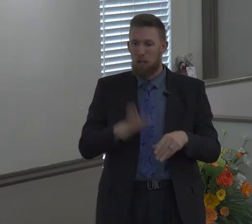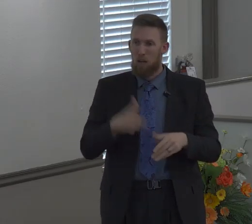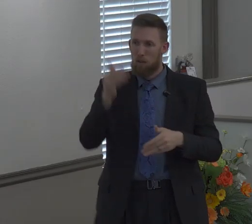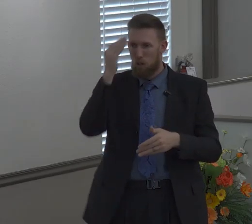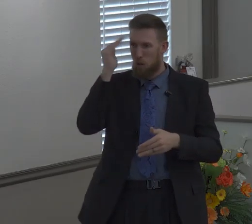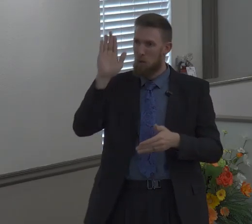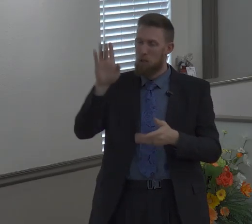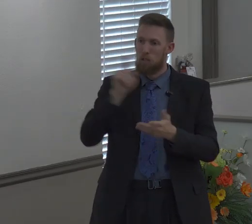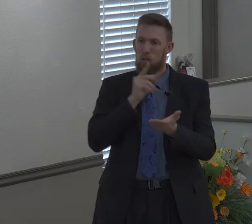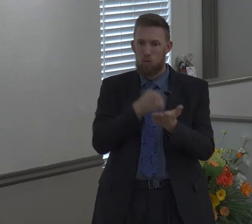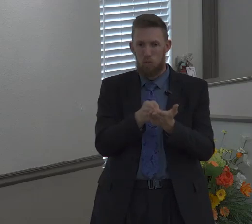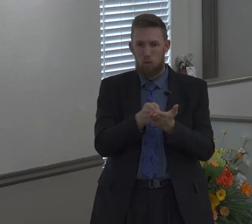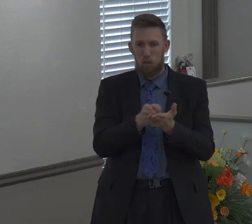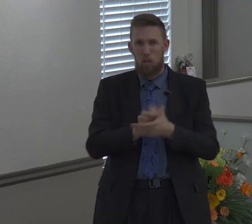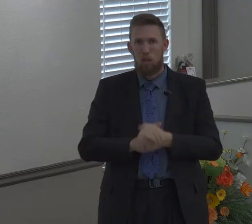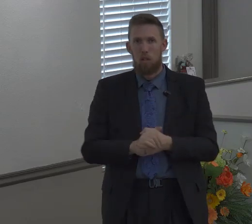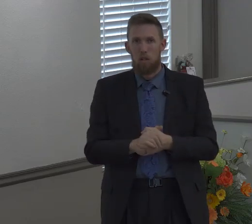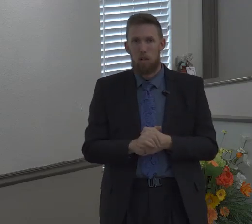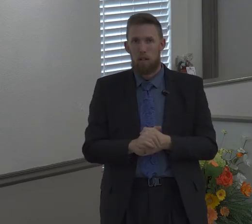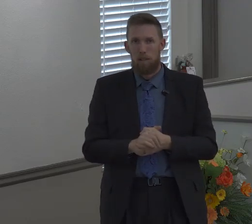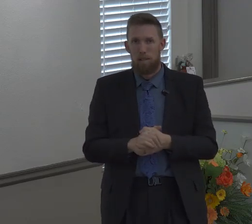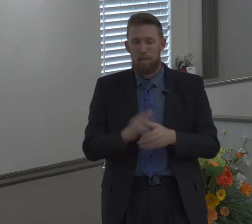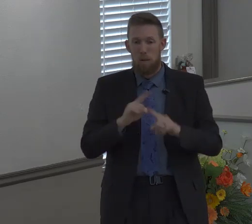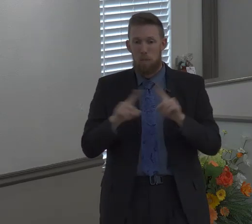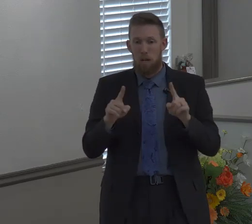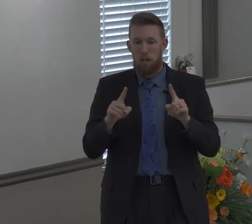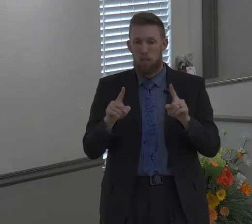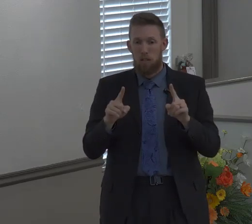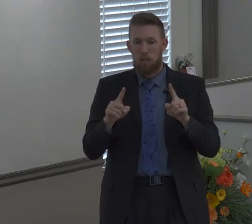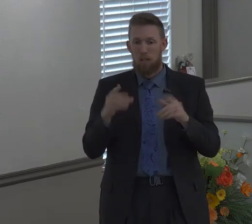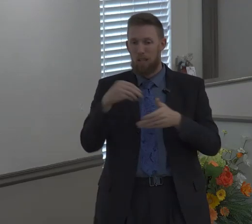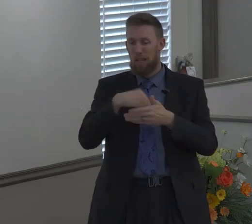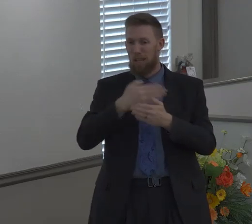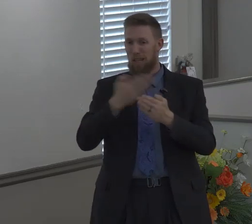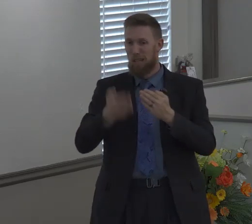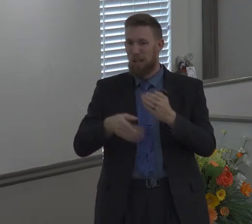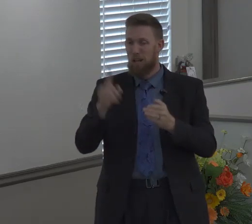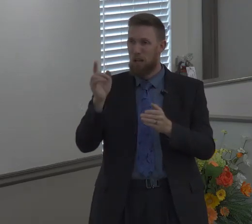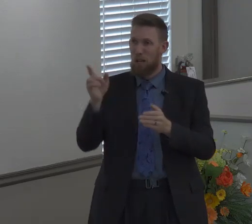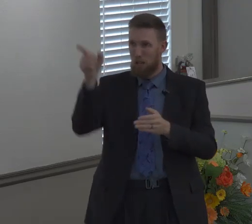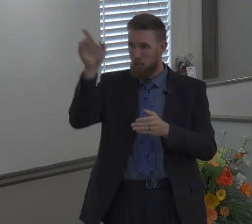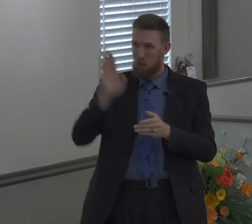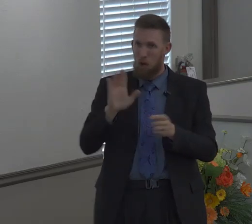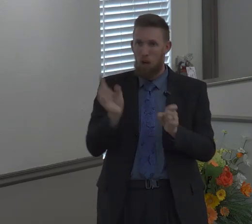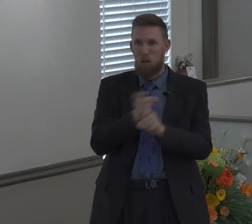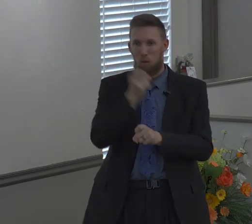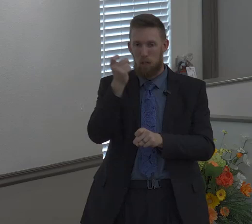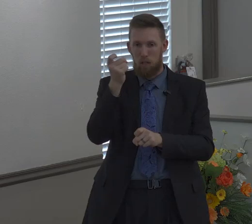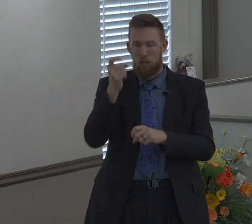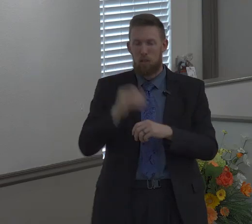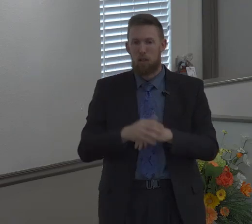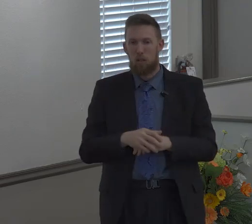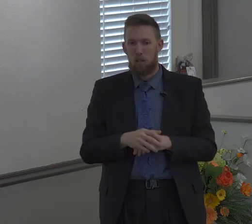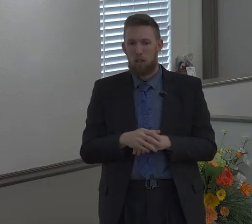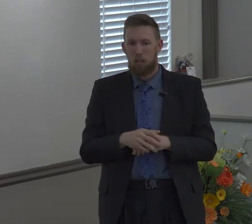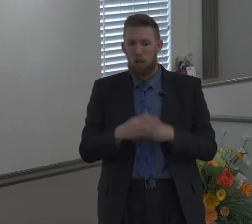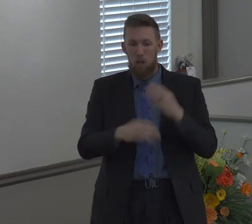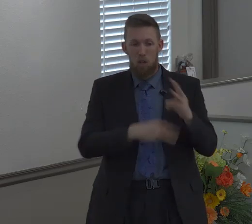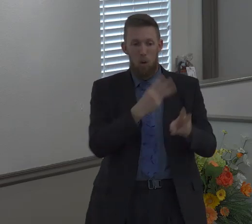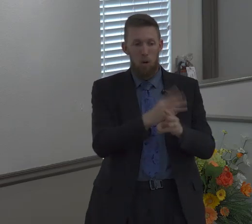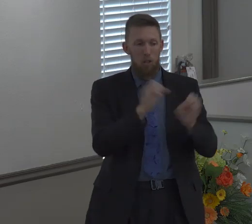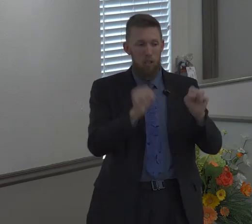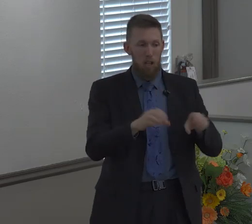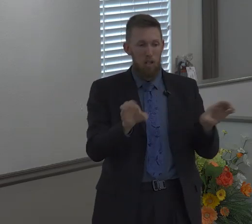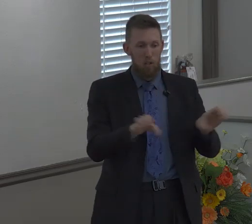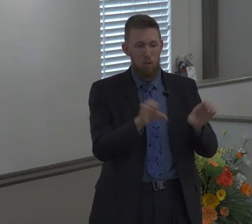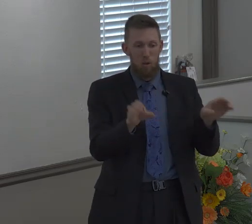Thirdly, I just want you to know, and I'm ending the message, God wins. I don't care. Listen, the